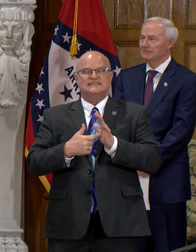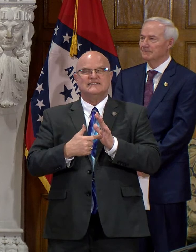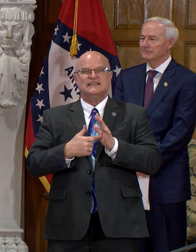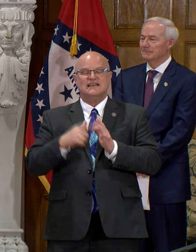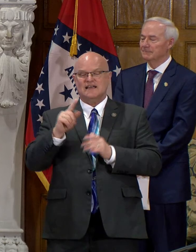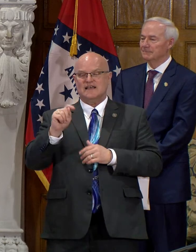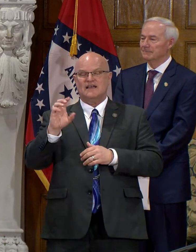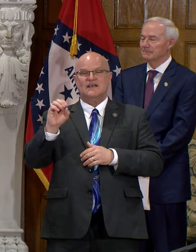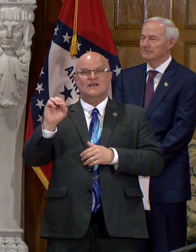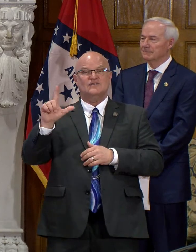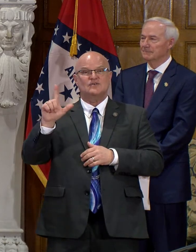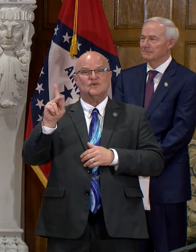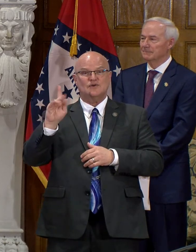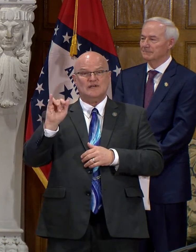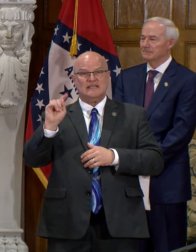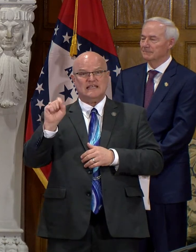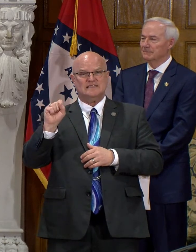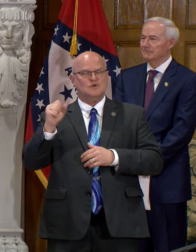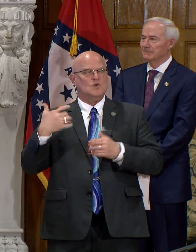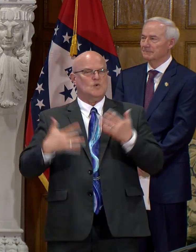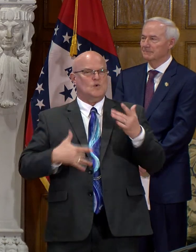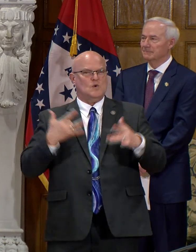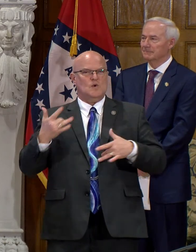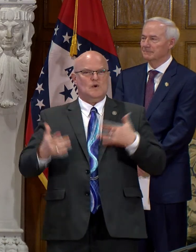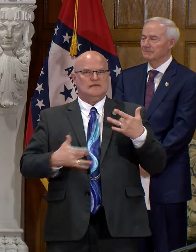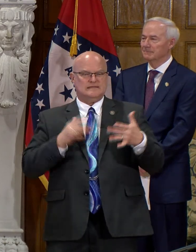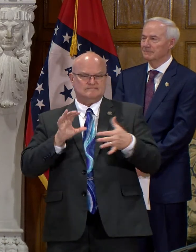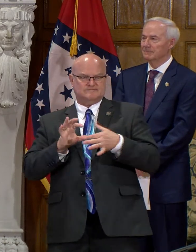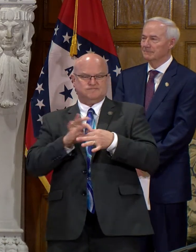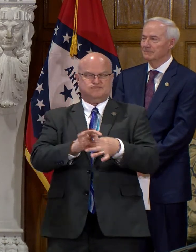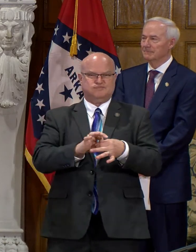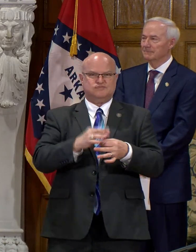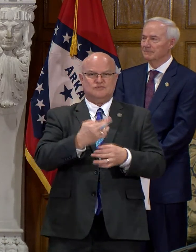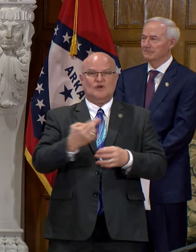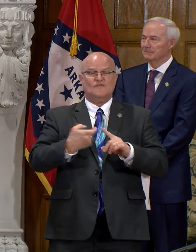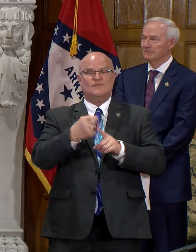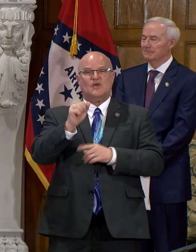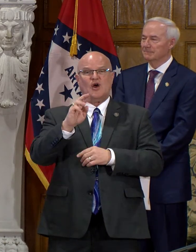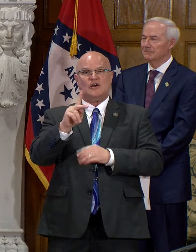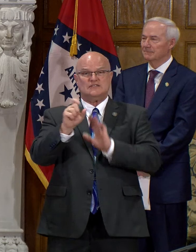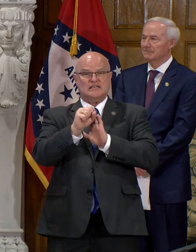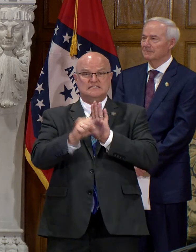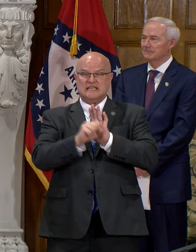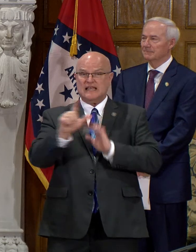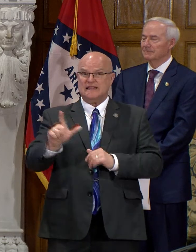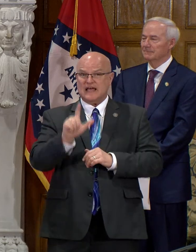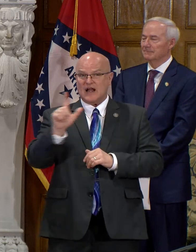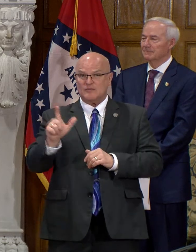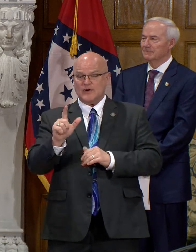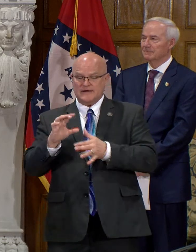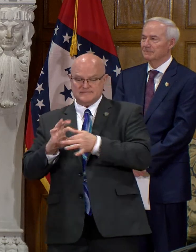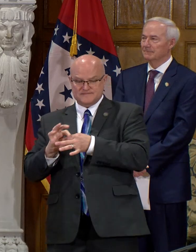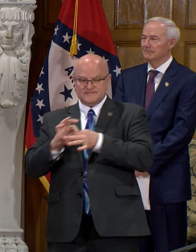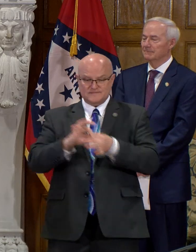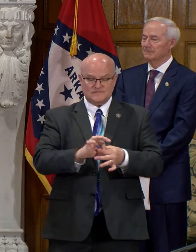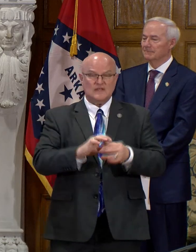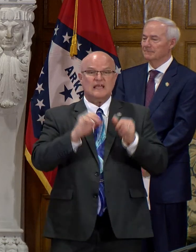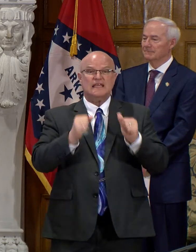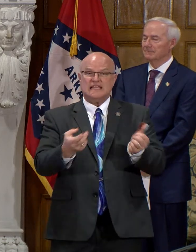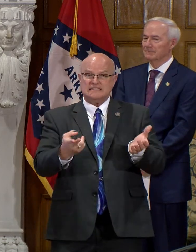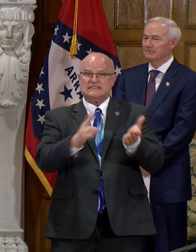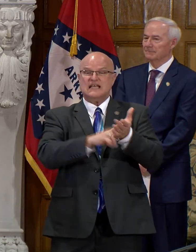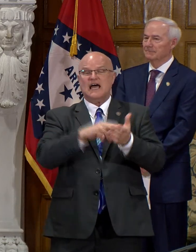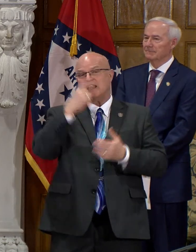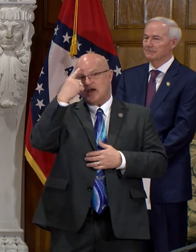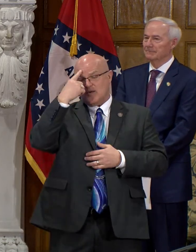The toolkits are very exciting. They link you to resources from the Arkansas State Library. They link you to where you could sign